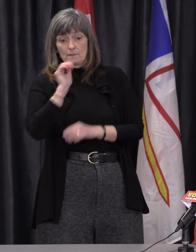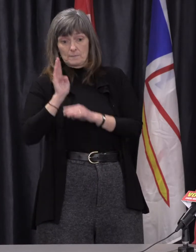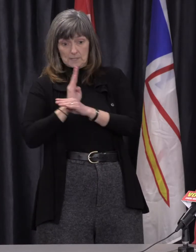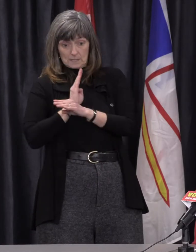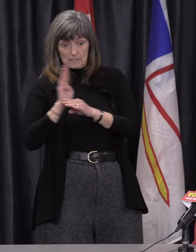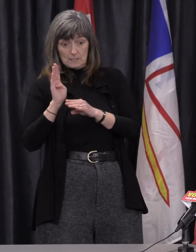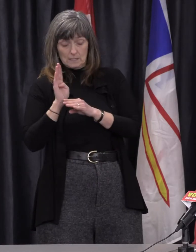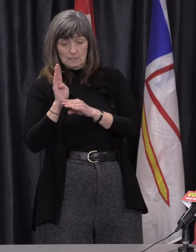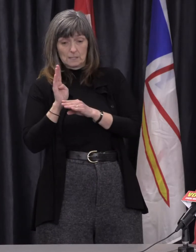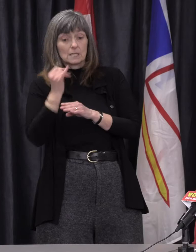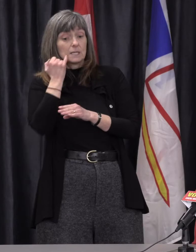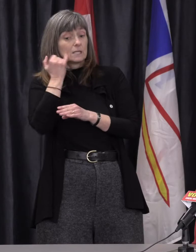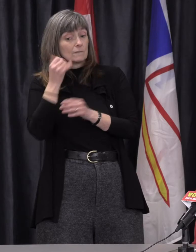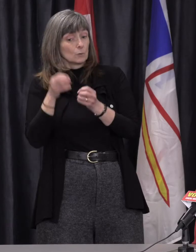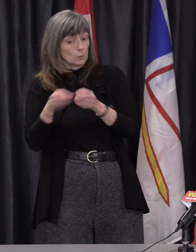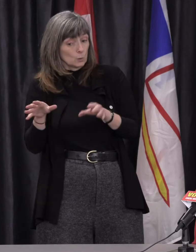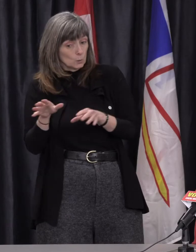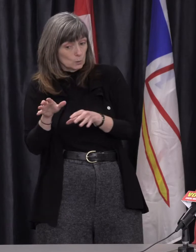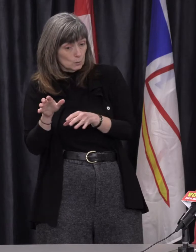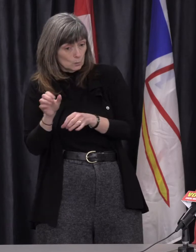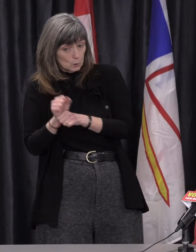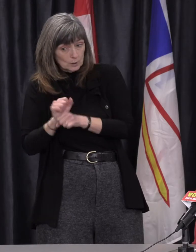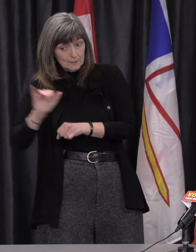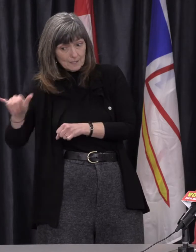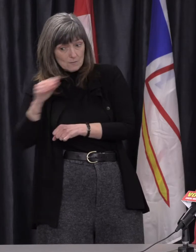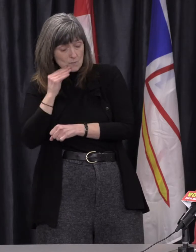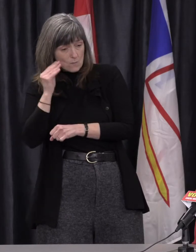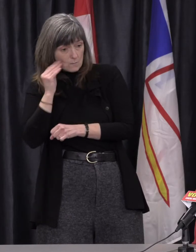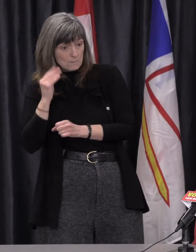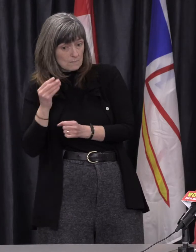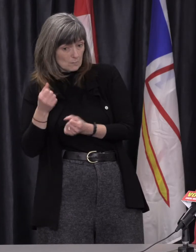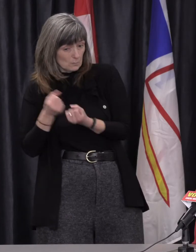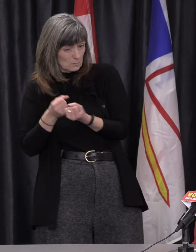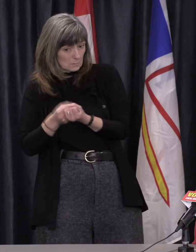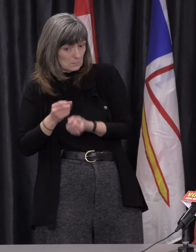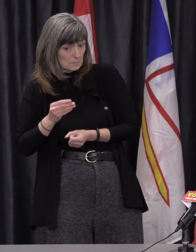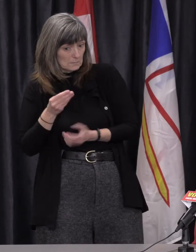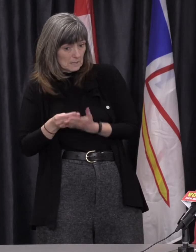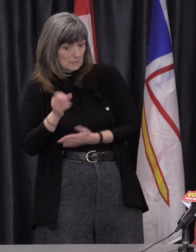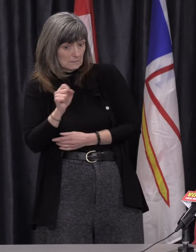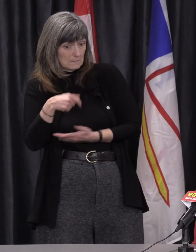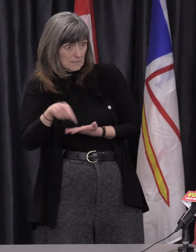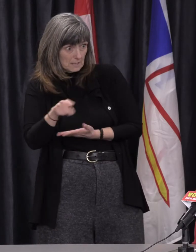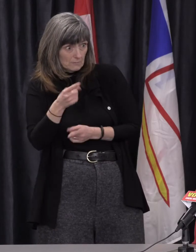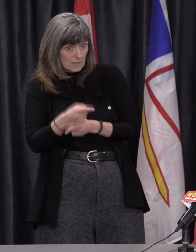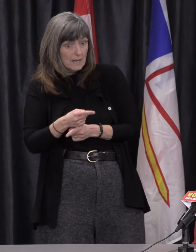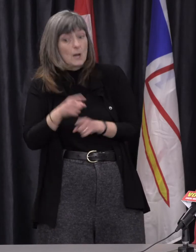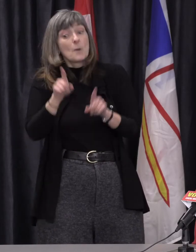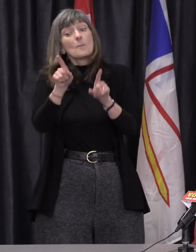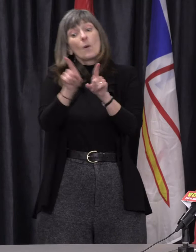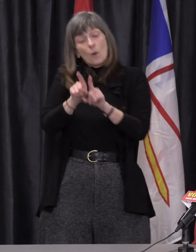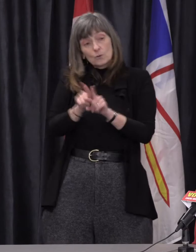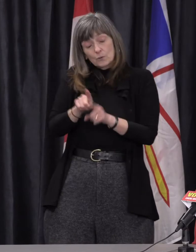private business workers, but in that release they said anyone coming home from travel must